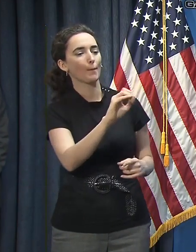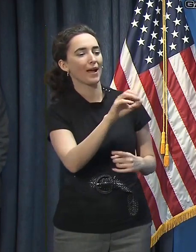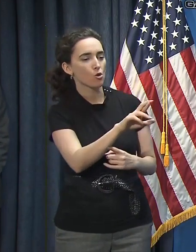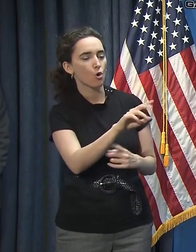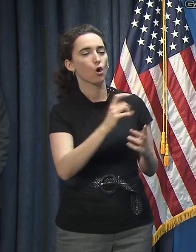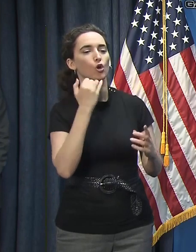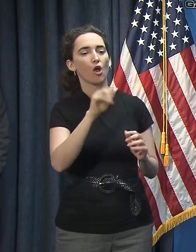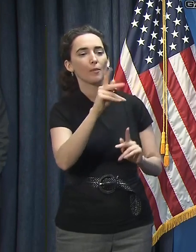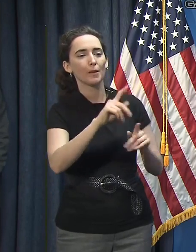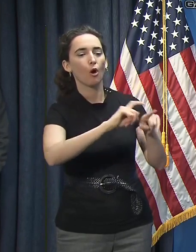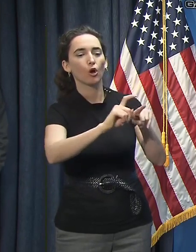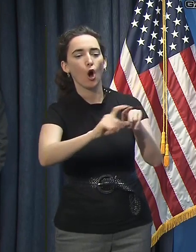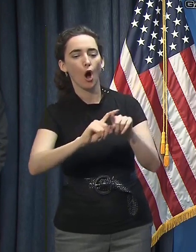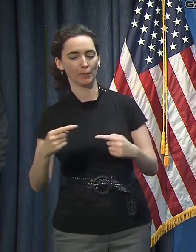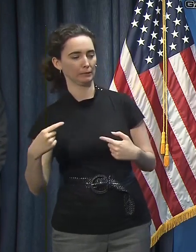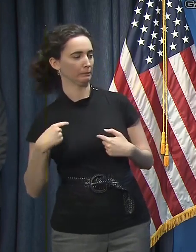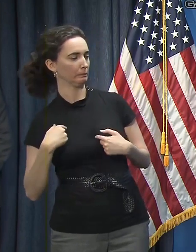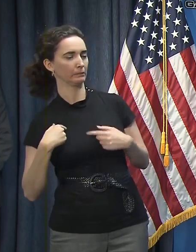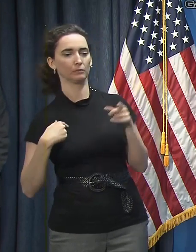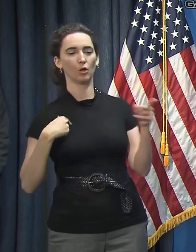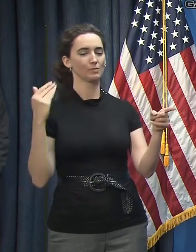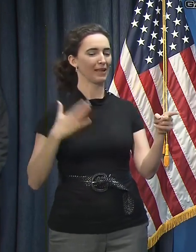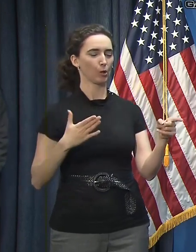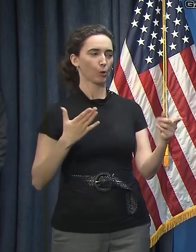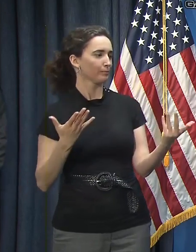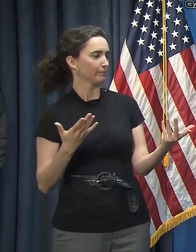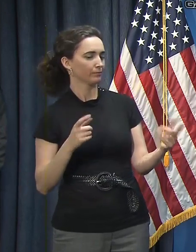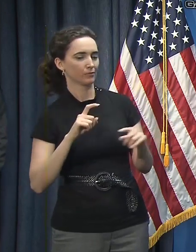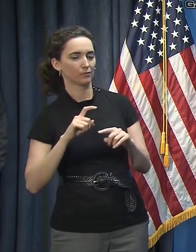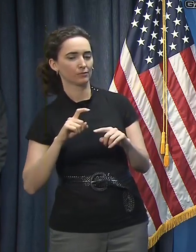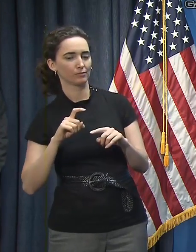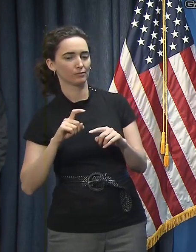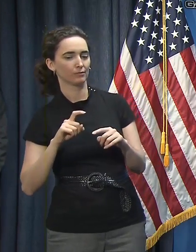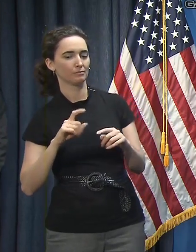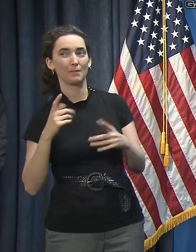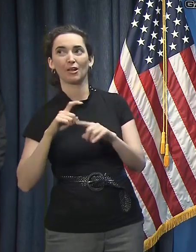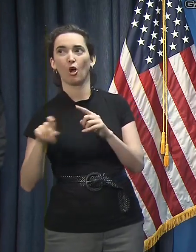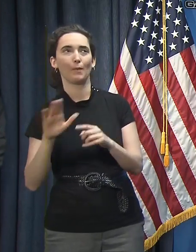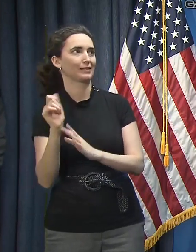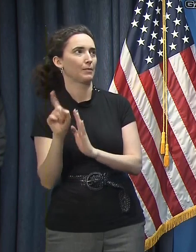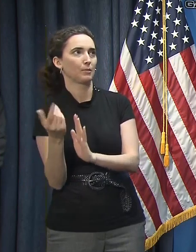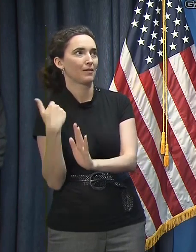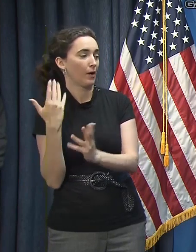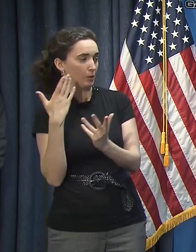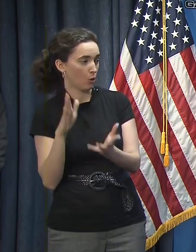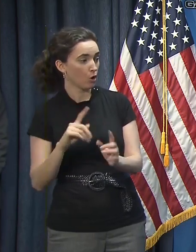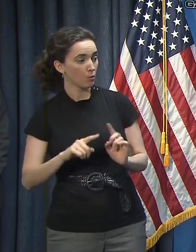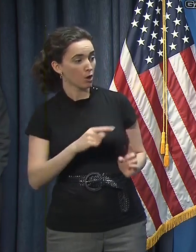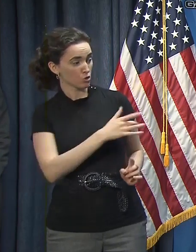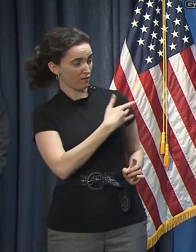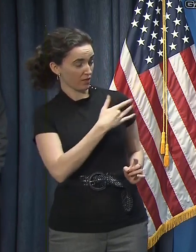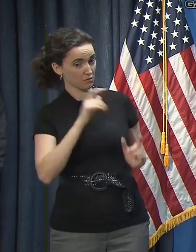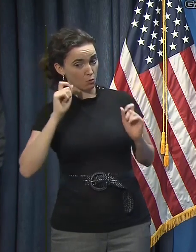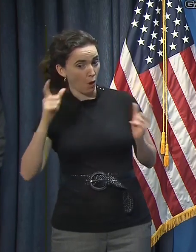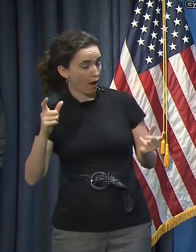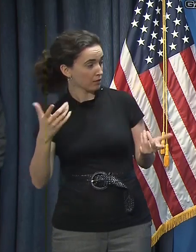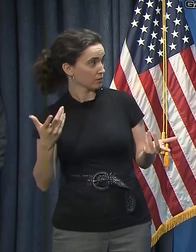you called he and the speaker. Maybe he said 10 minutes before. I don't know. Obviously, I wouldn't have called. So is that something that surprises